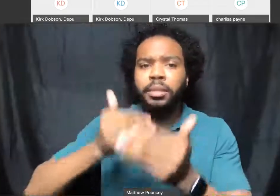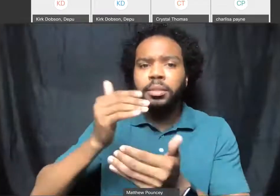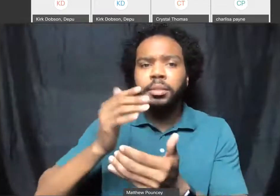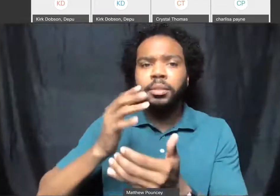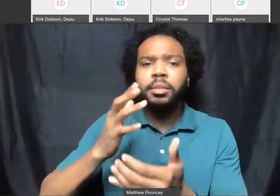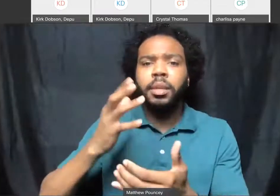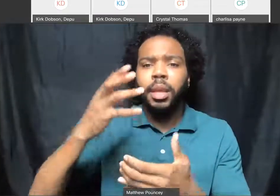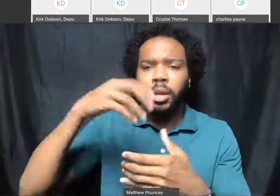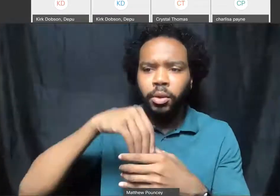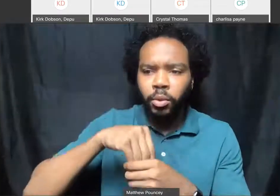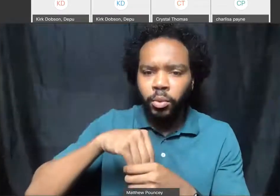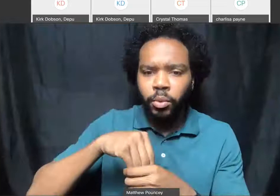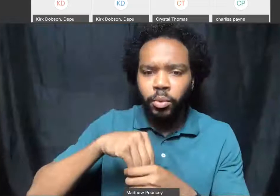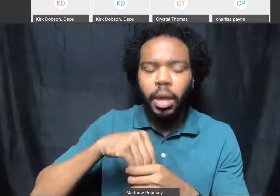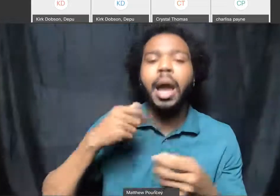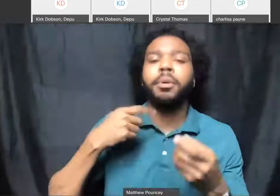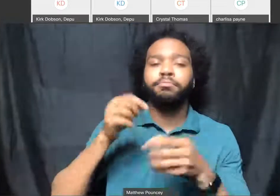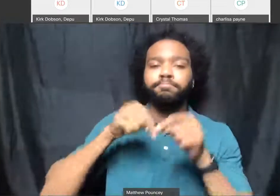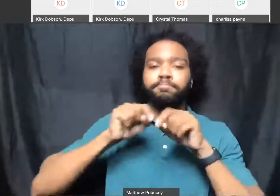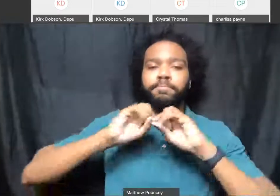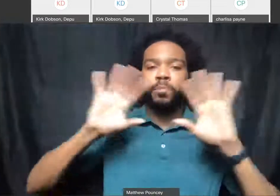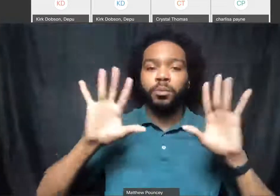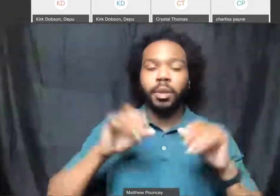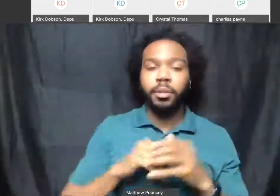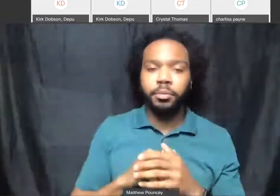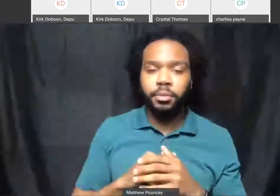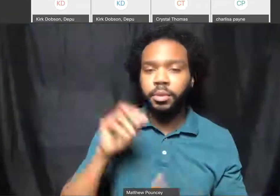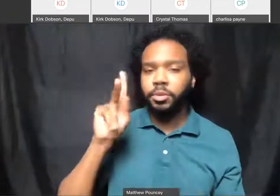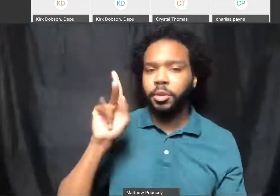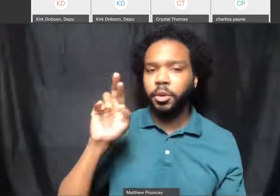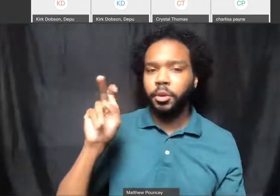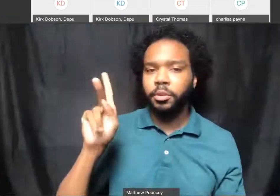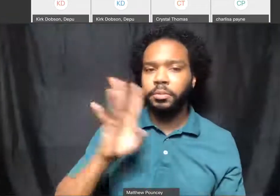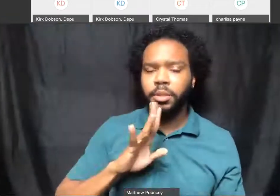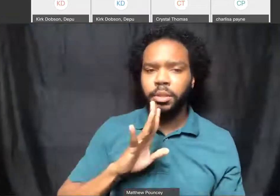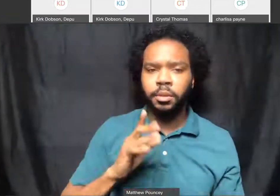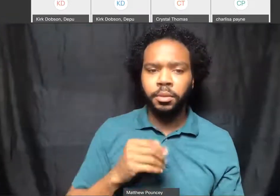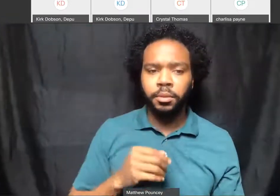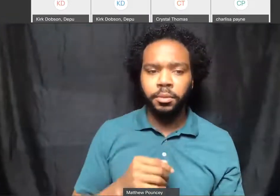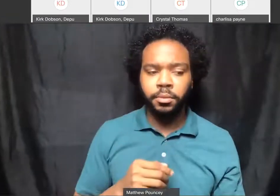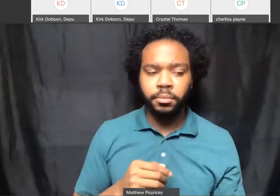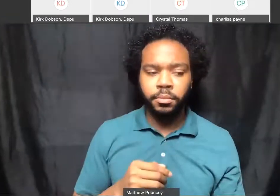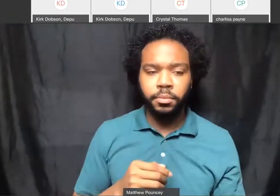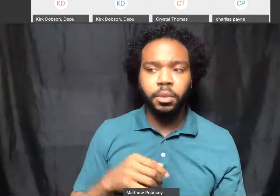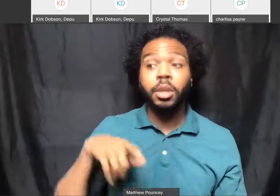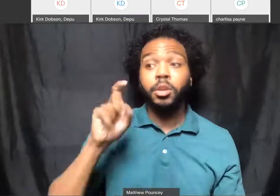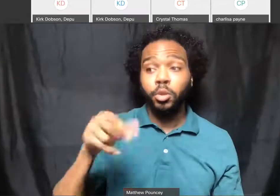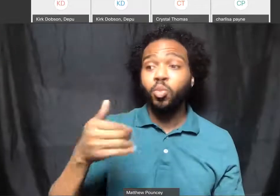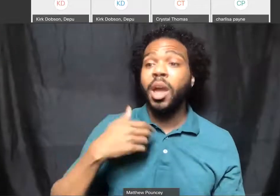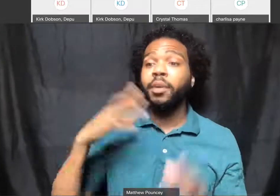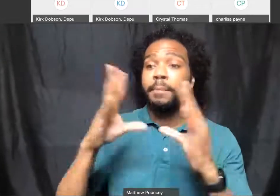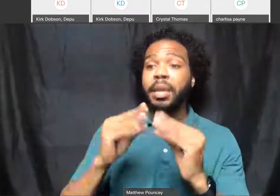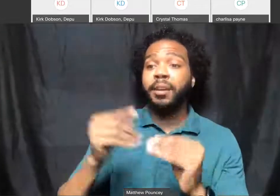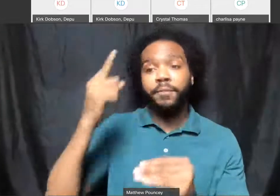so let me be clear. There has to be a meeting of all parties, but the